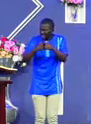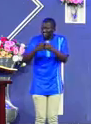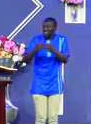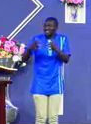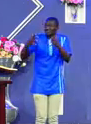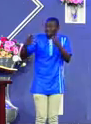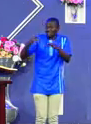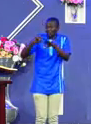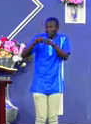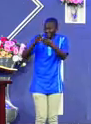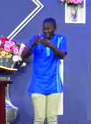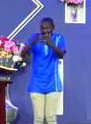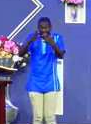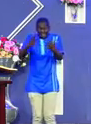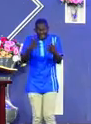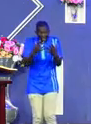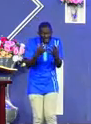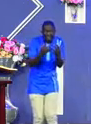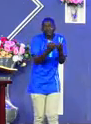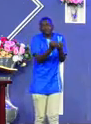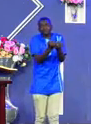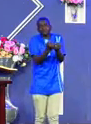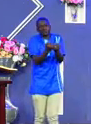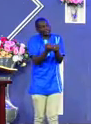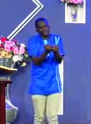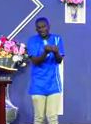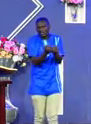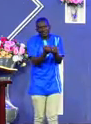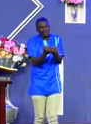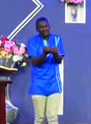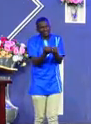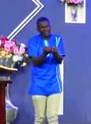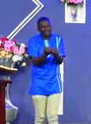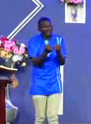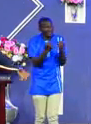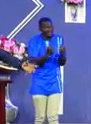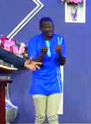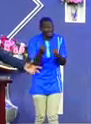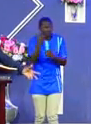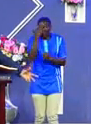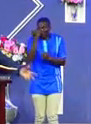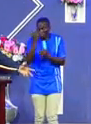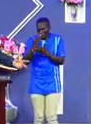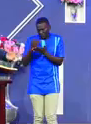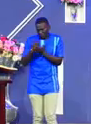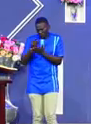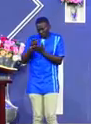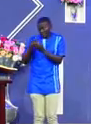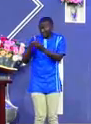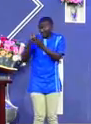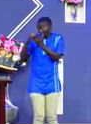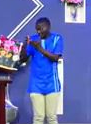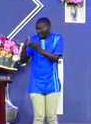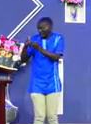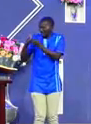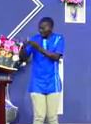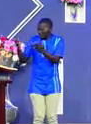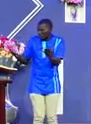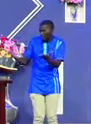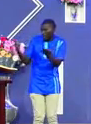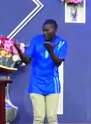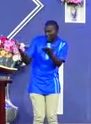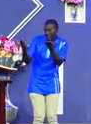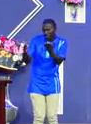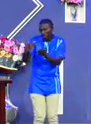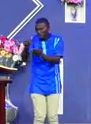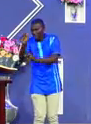ng'omukulembeze yakwatiddwa. But the challenge is greater when it's happening unto a leader. Kubanga ate yali badde ring leader azaamu abalala